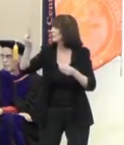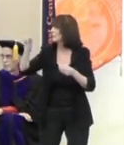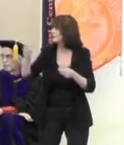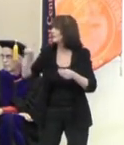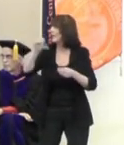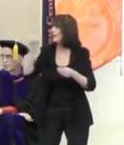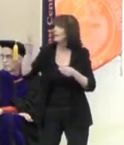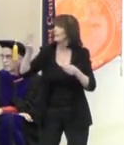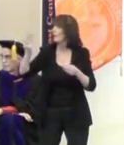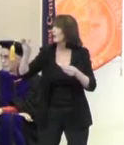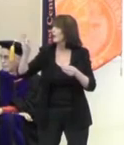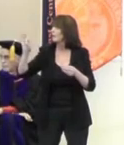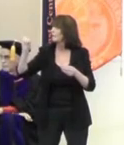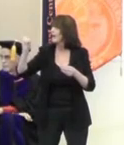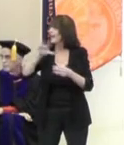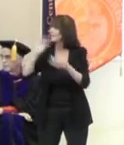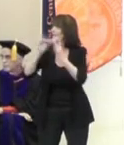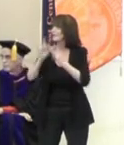have about me, but